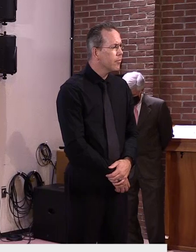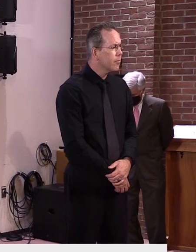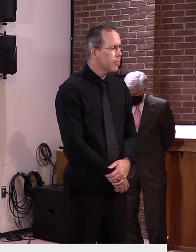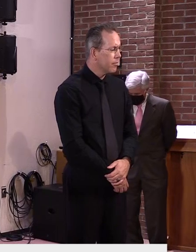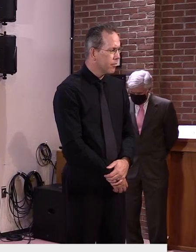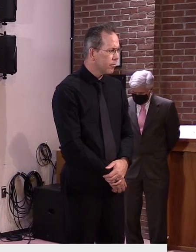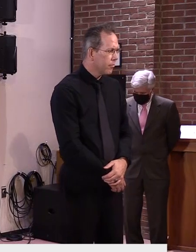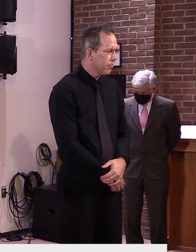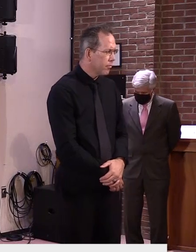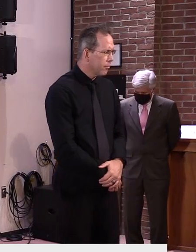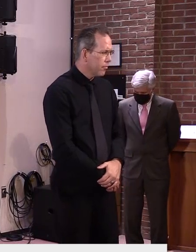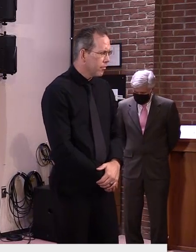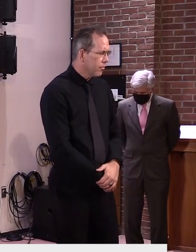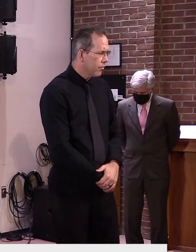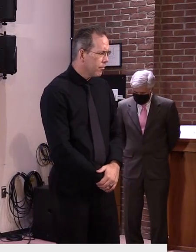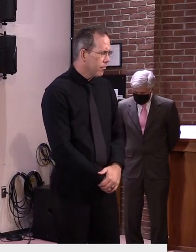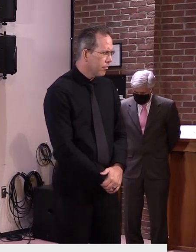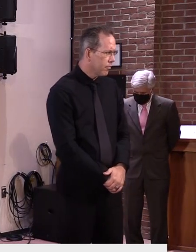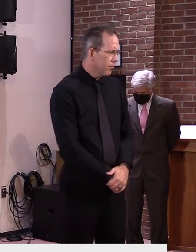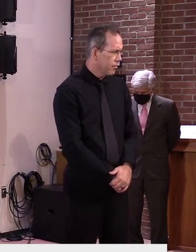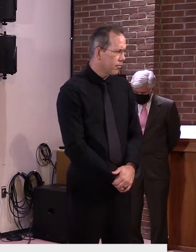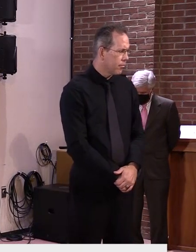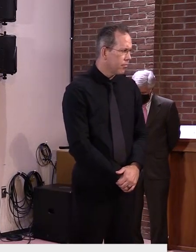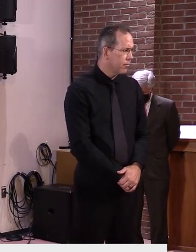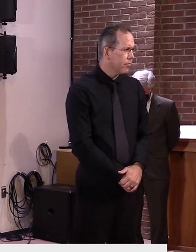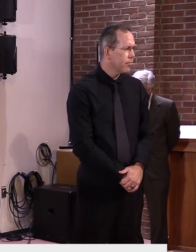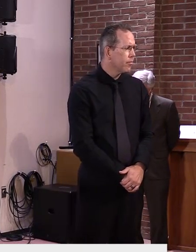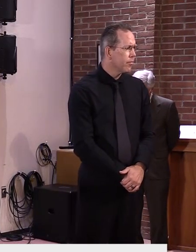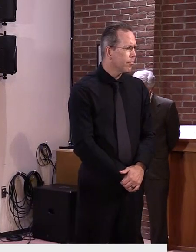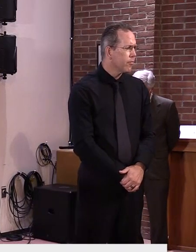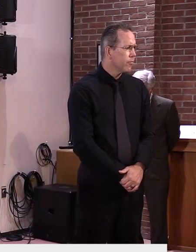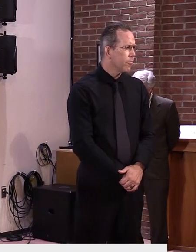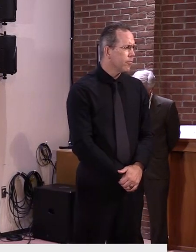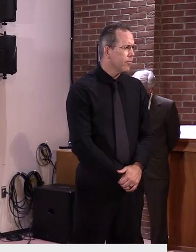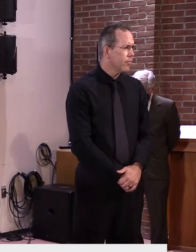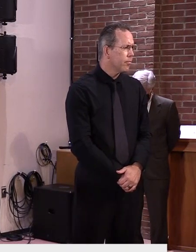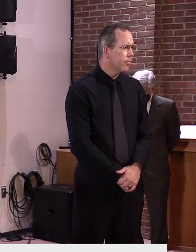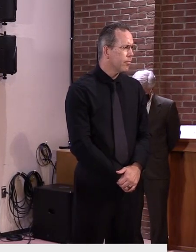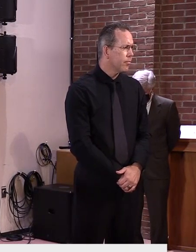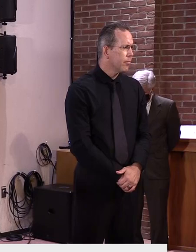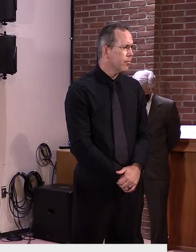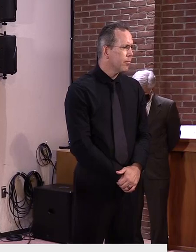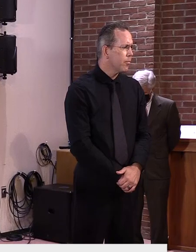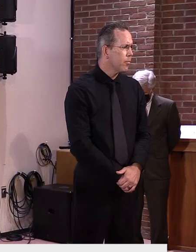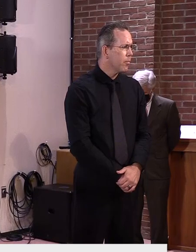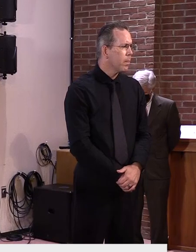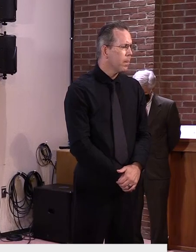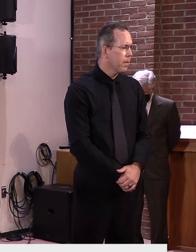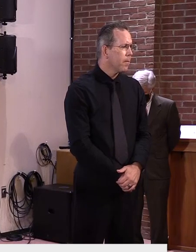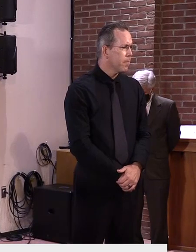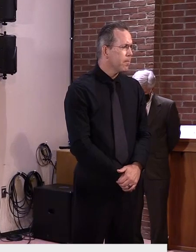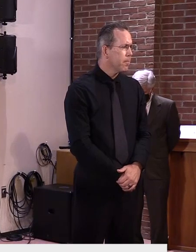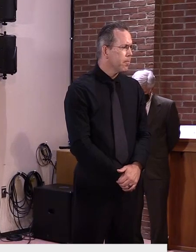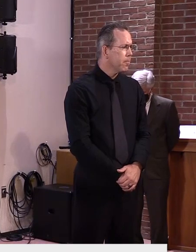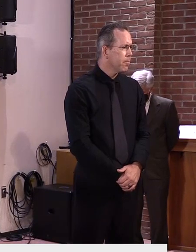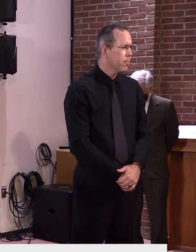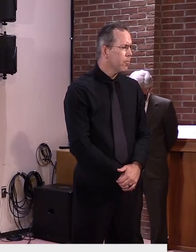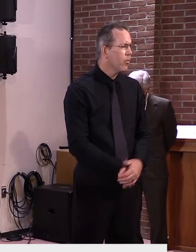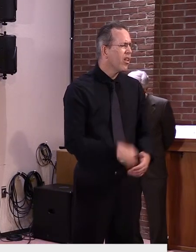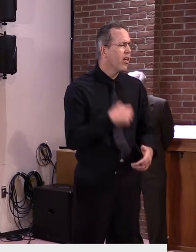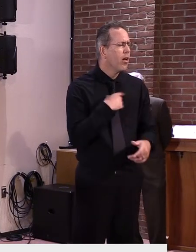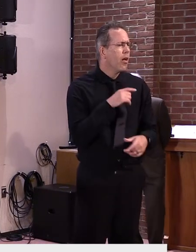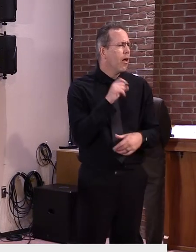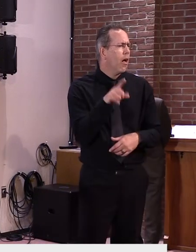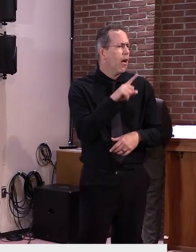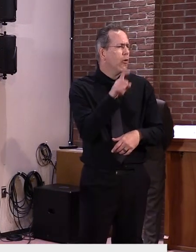quite get to finish reviewing. Is there any data yet on how many schools are considering a hybrid